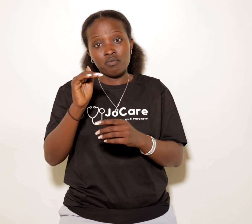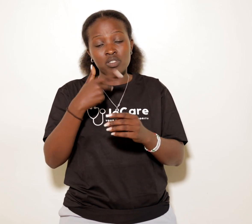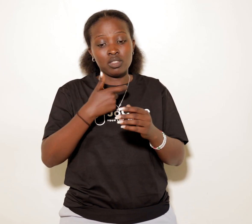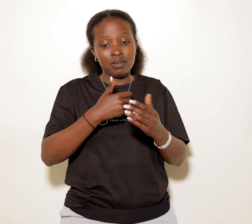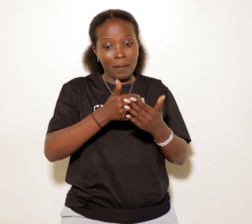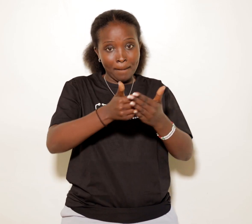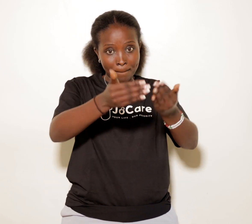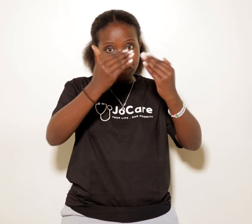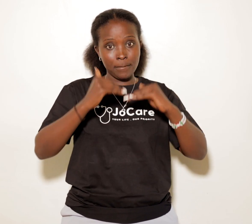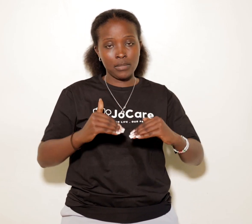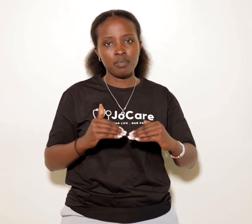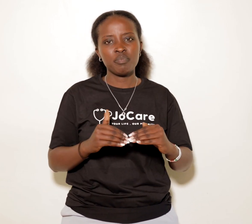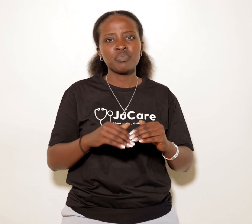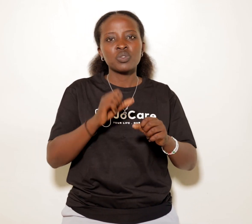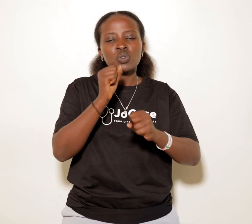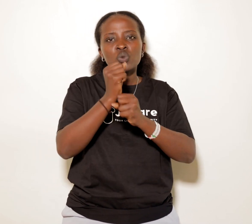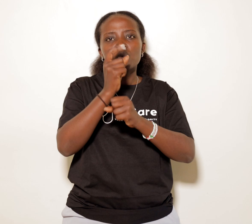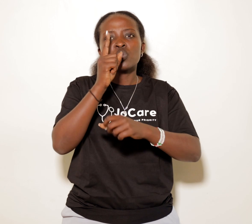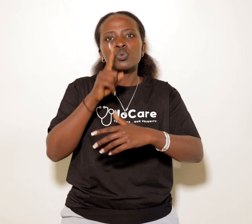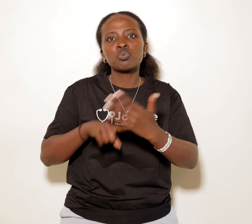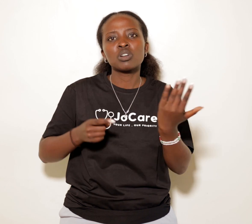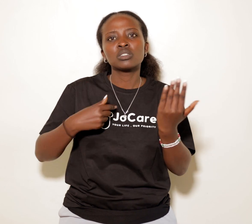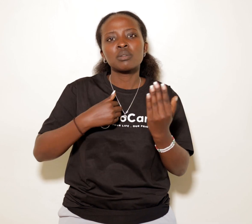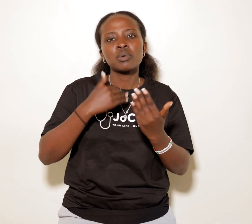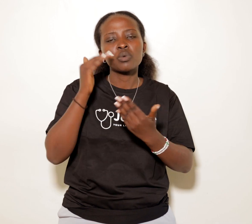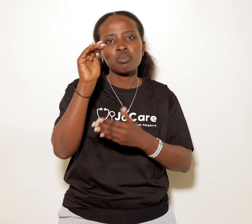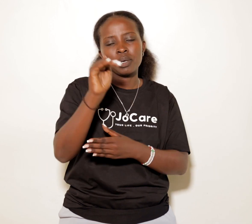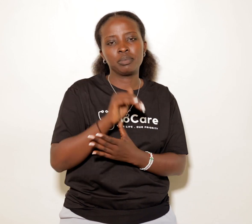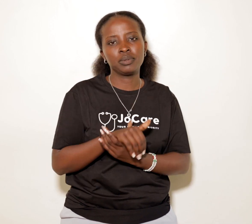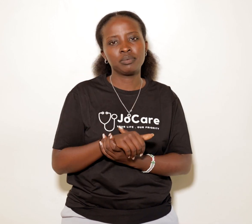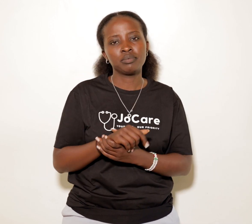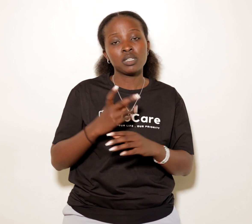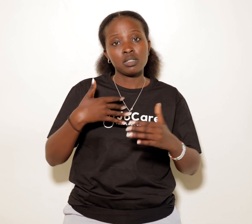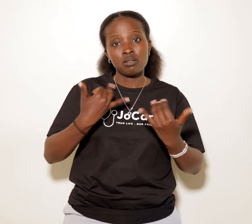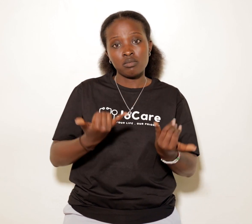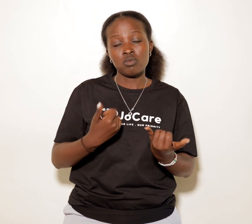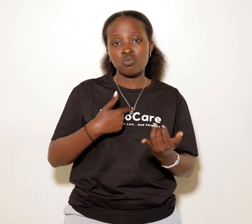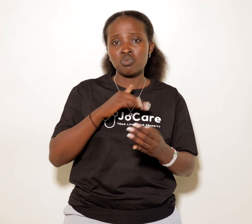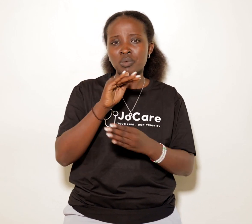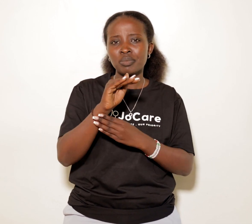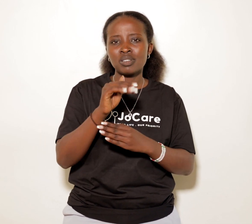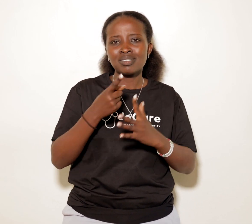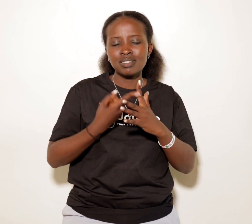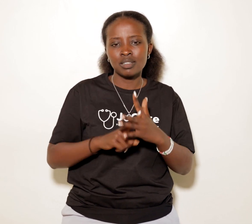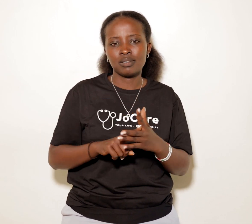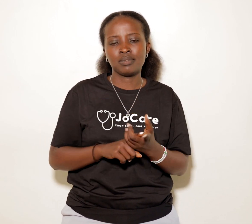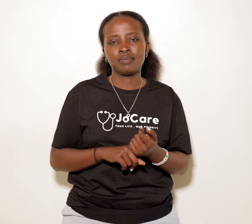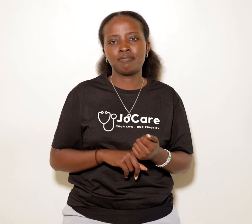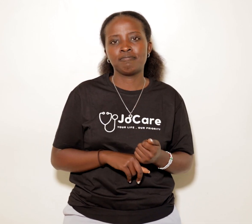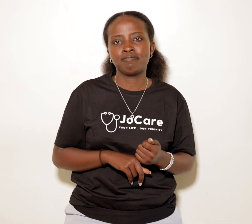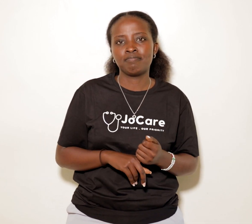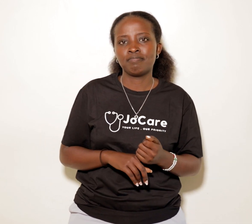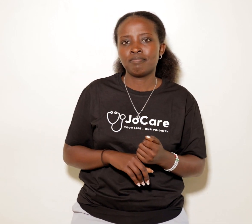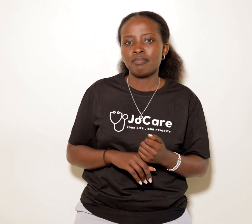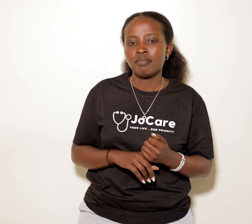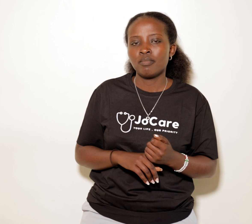the anatomy. What are they going to tell? Yeah. Anatomy and physiology. Yeah, the Starting anatomy from and that. physiology. Yeah. Tell